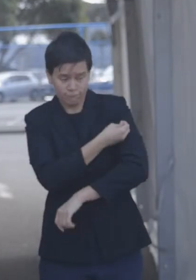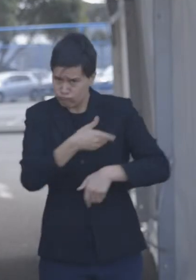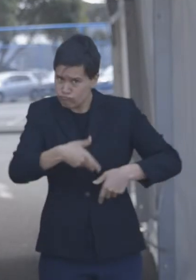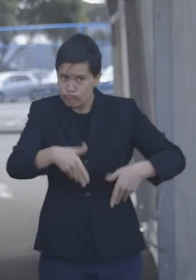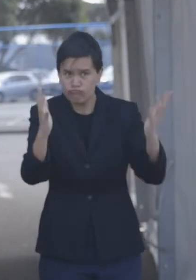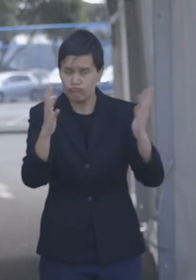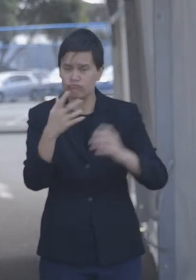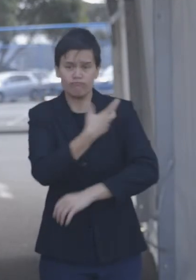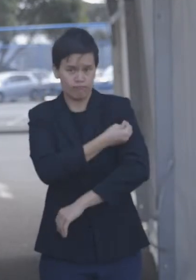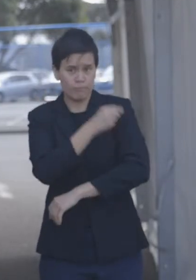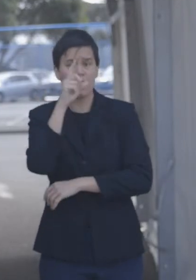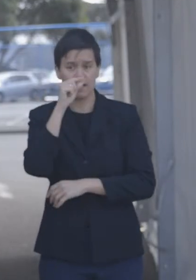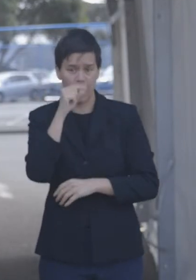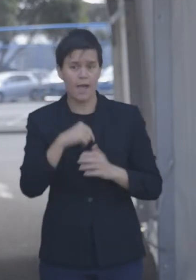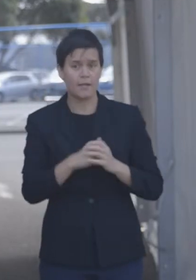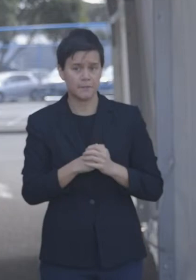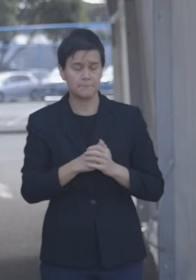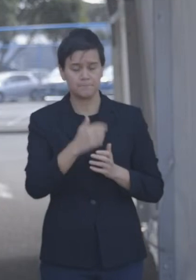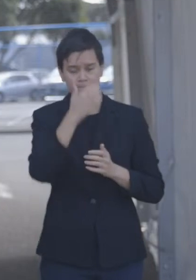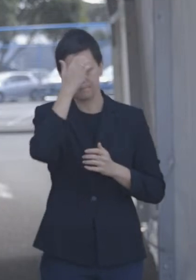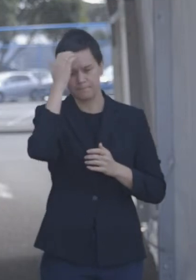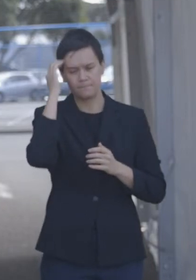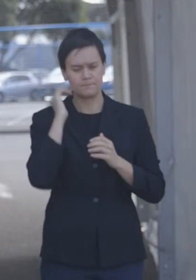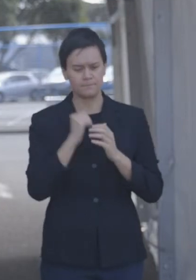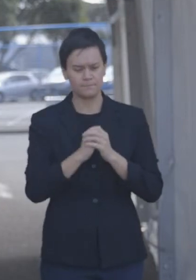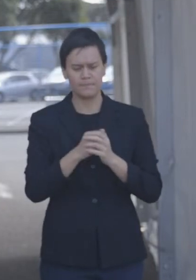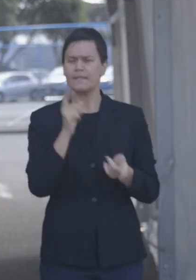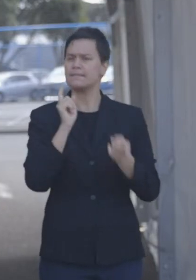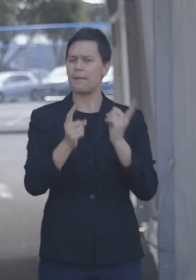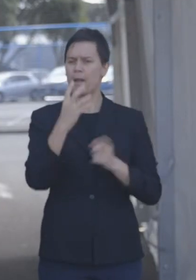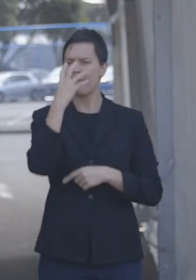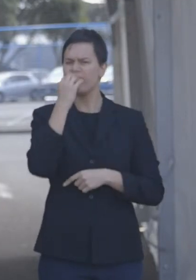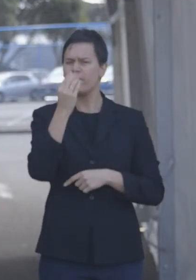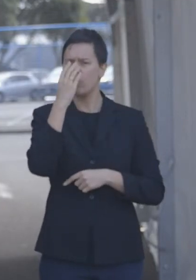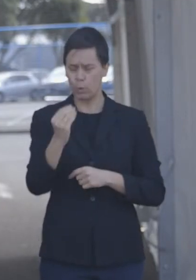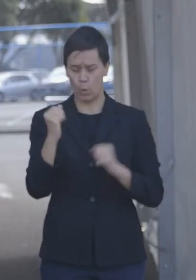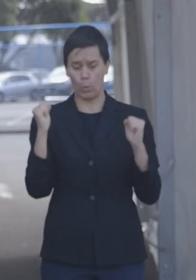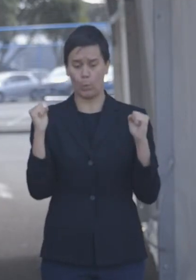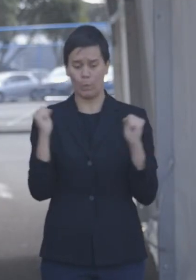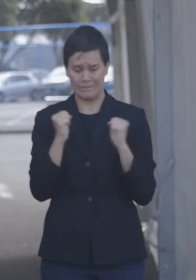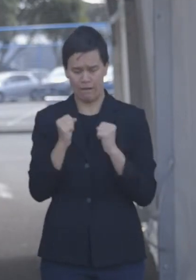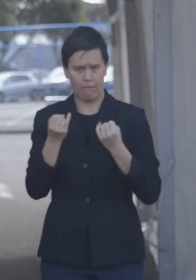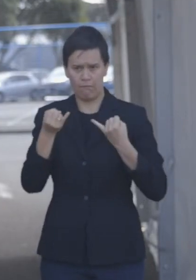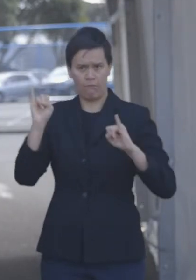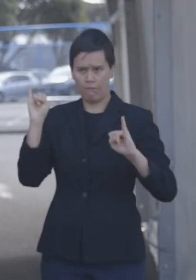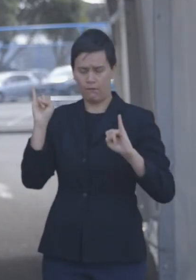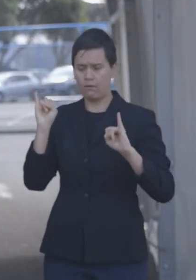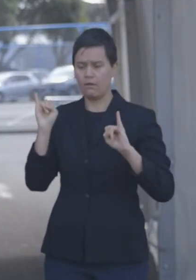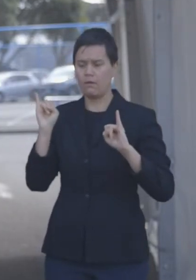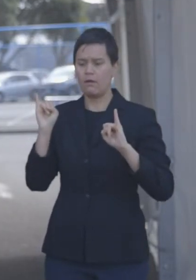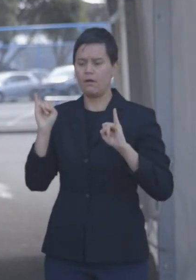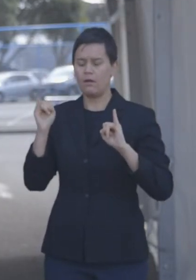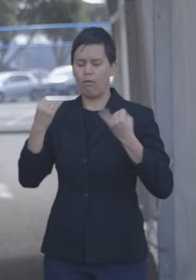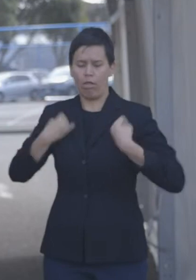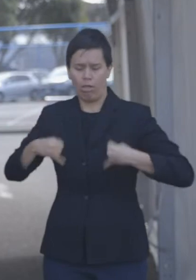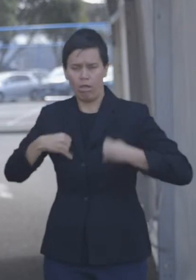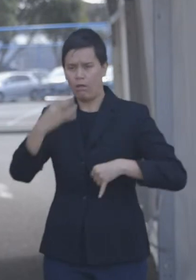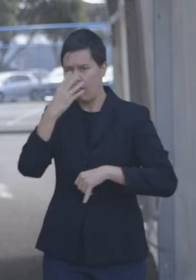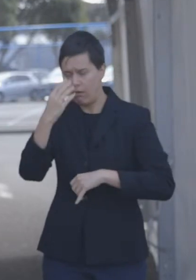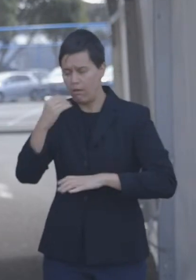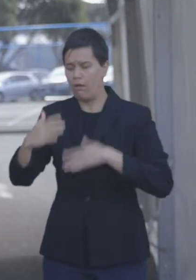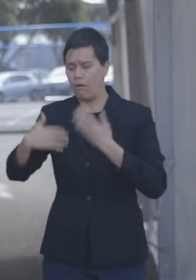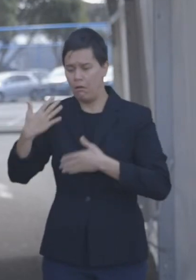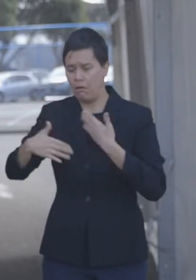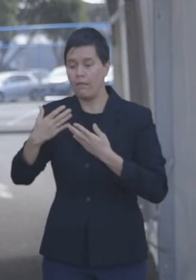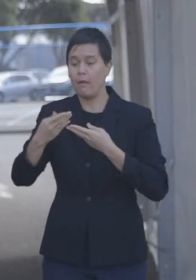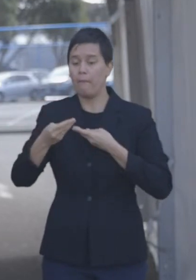getting vaccinated. Now, sometimes we see a late peak in the flu season through into August and September, so there is still benefit